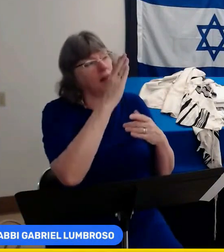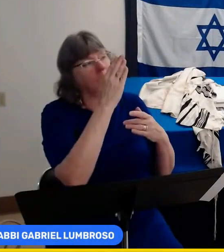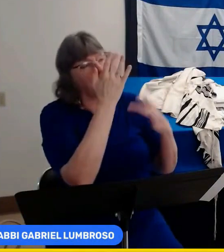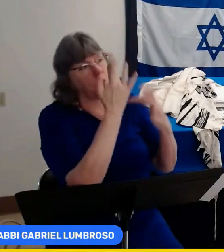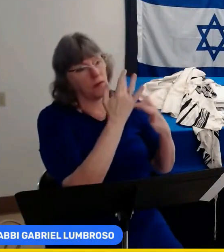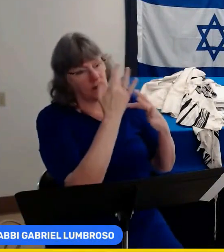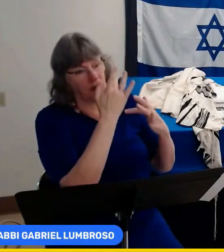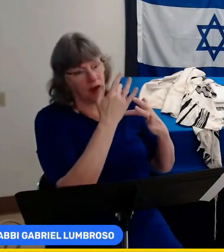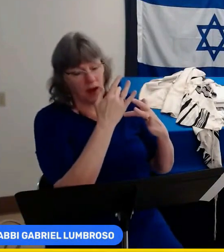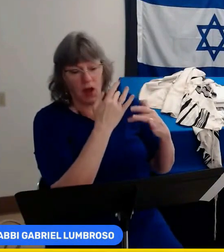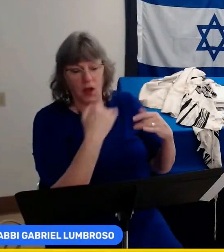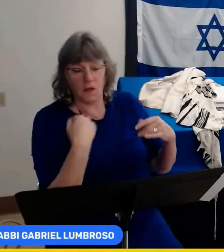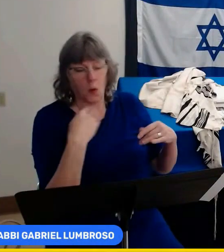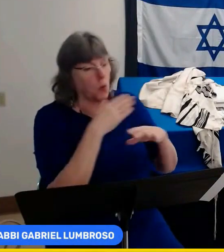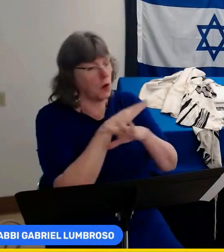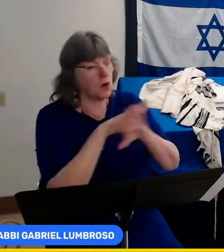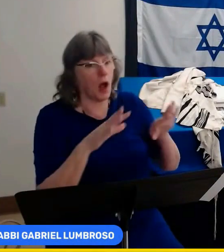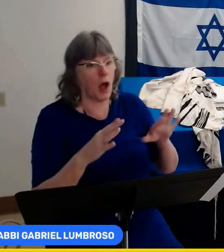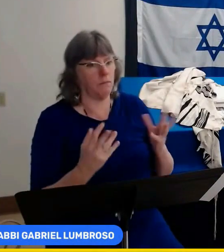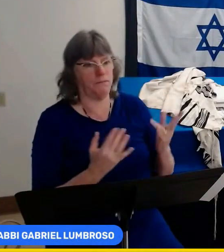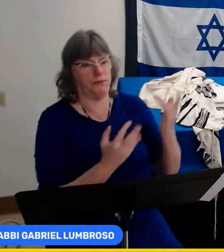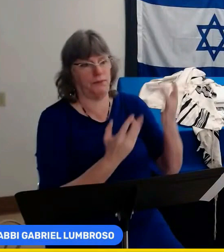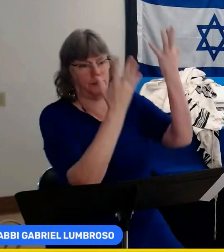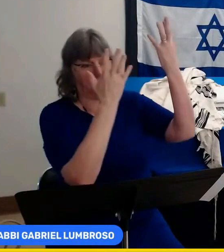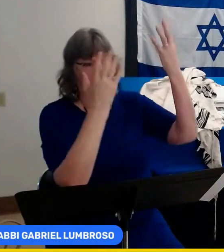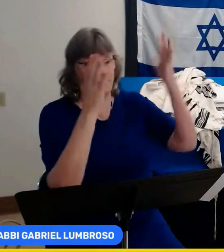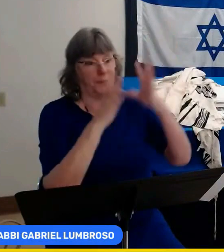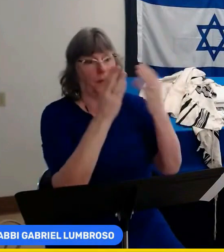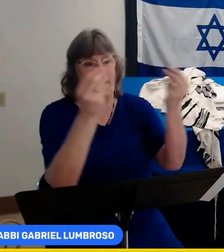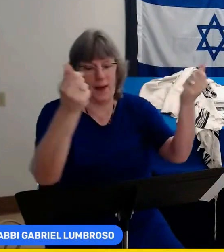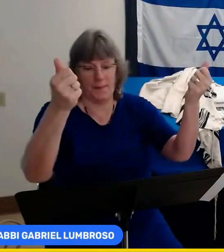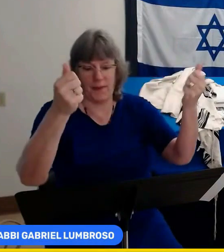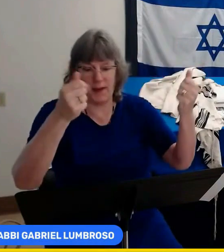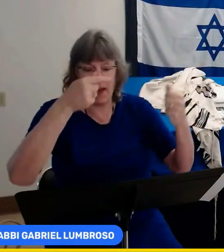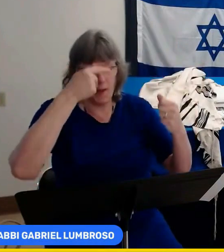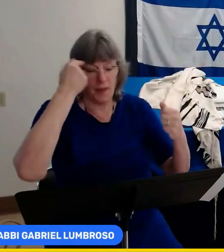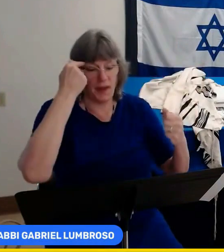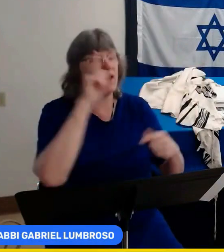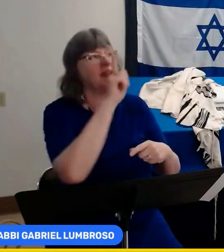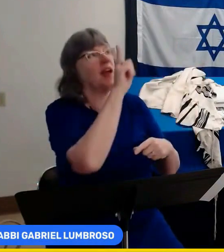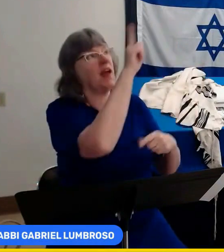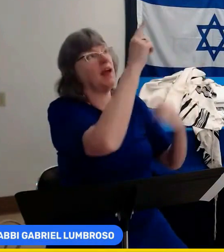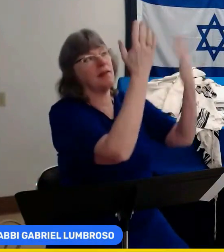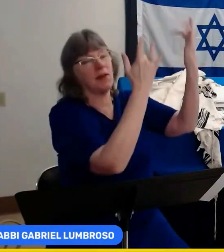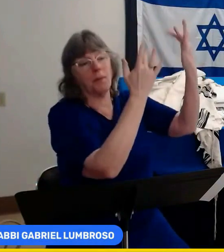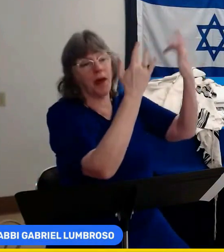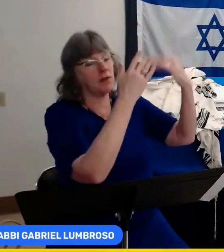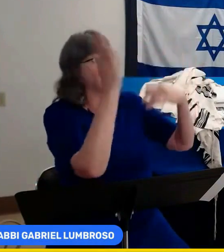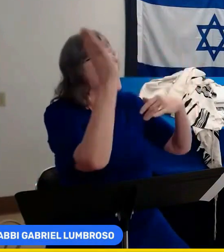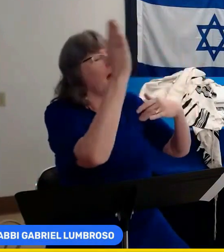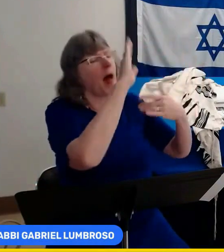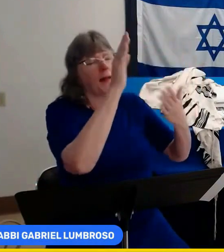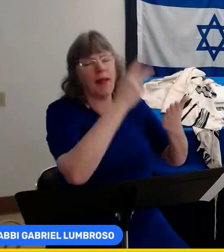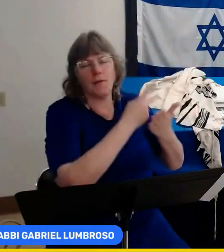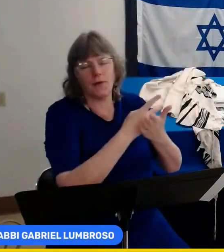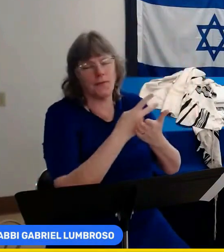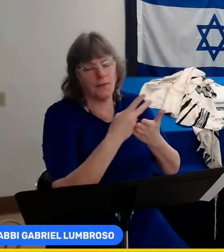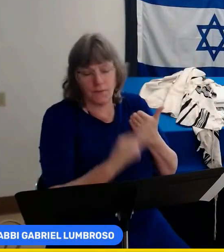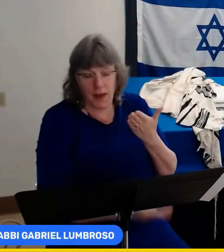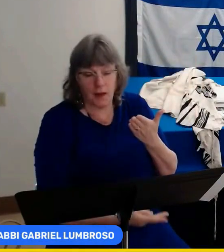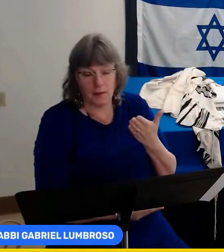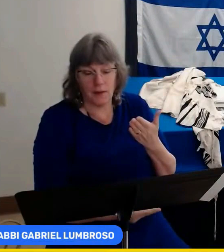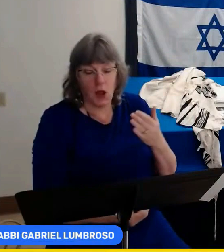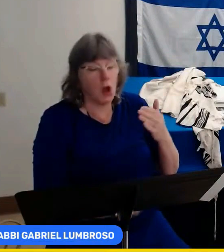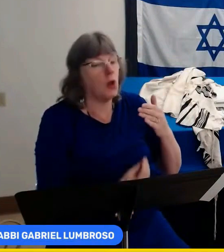now, because His compassions fail not. They are not every morning, they are new every morning. Thank God we can get